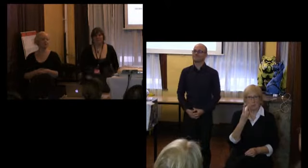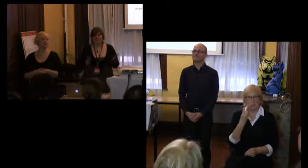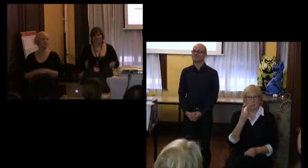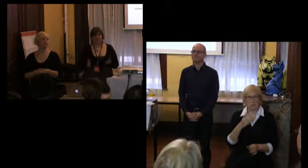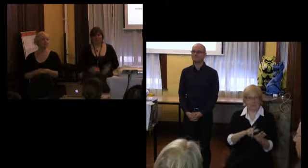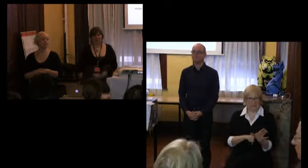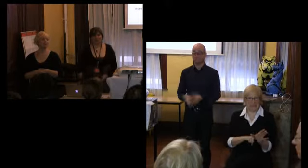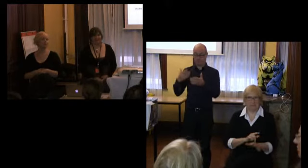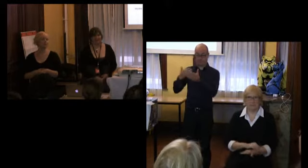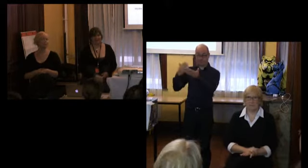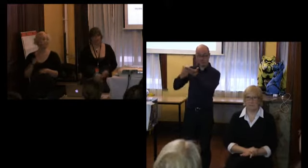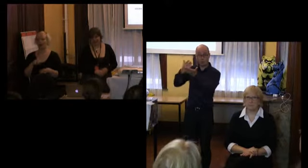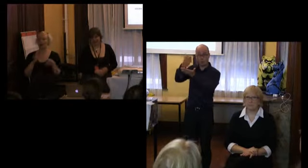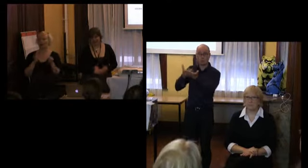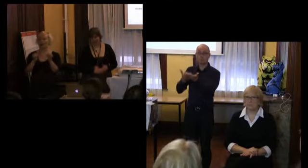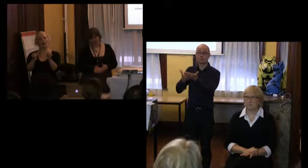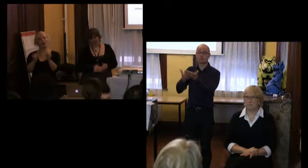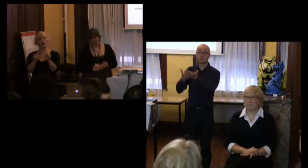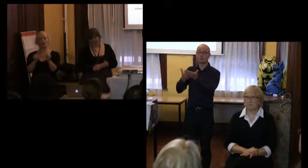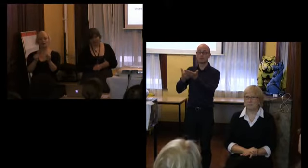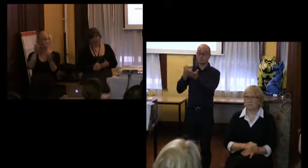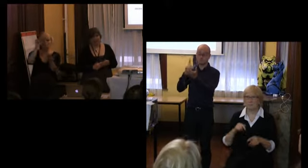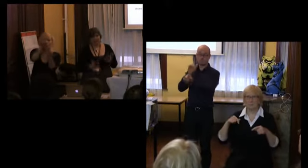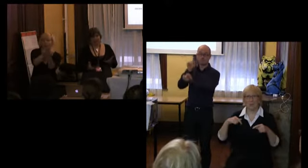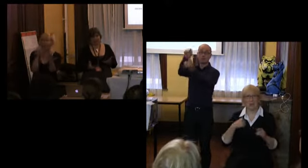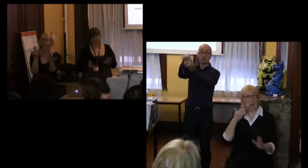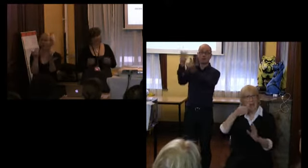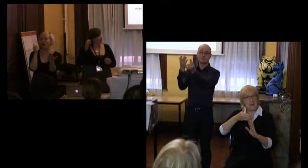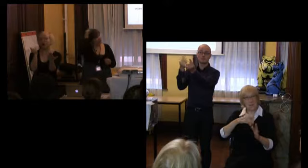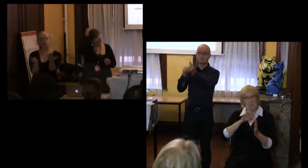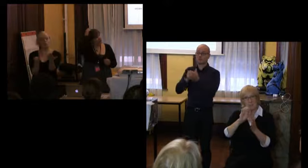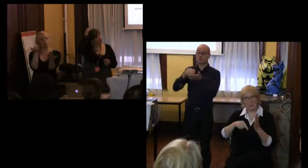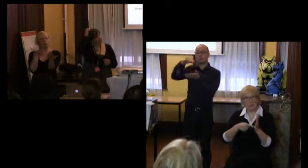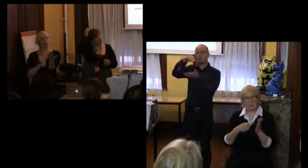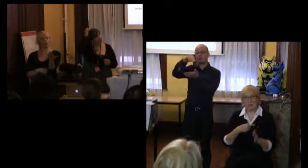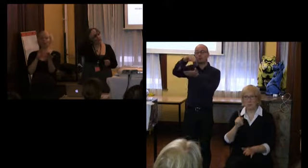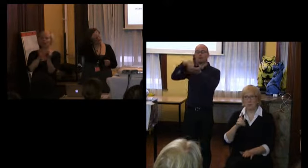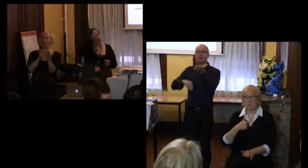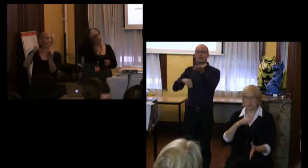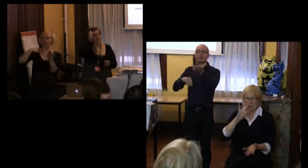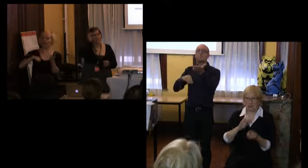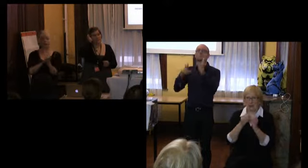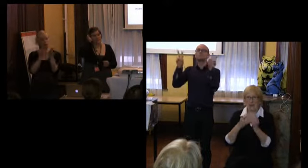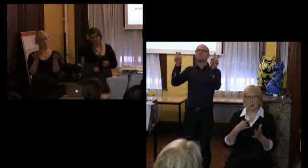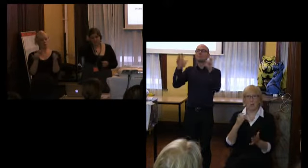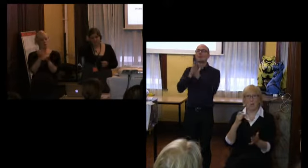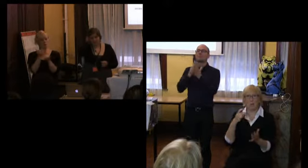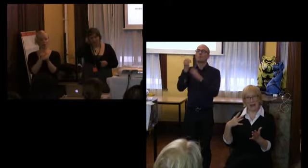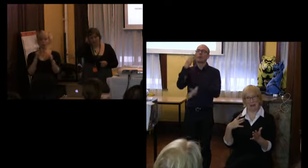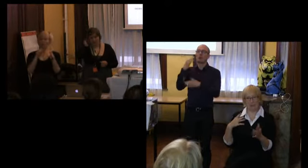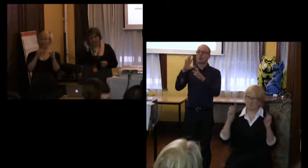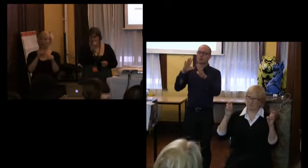So this project has a goal, which is to write a white book about access in